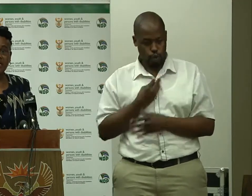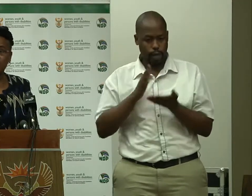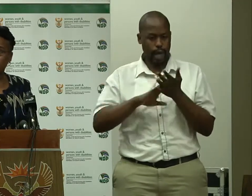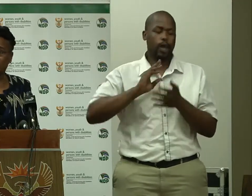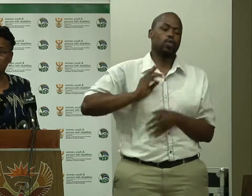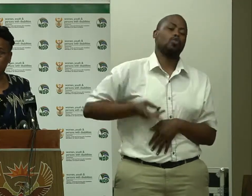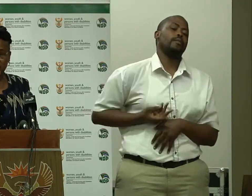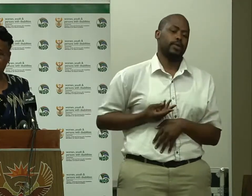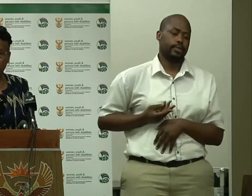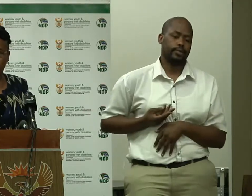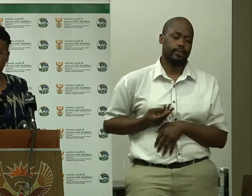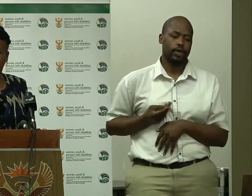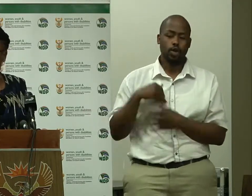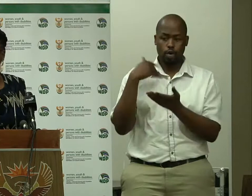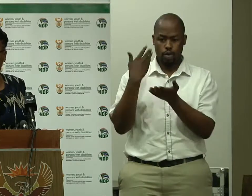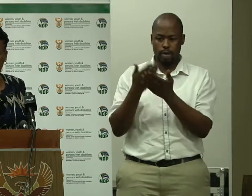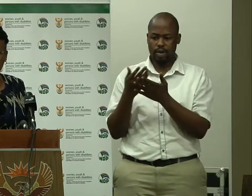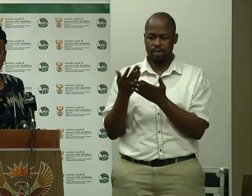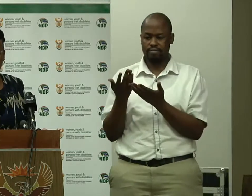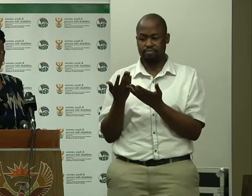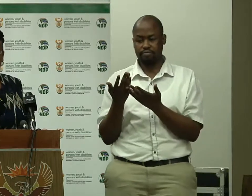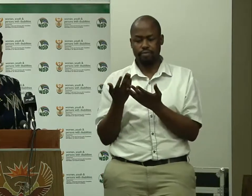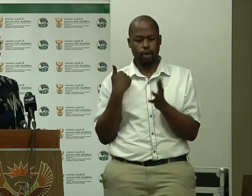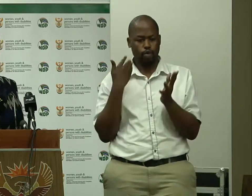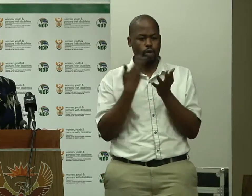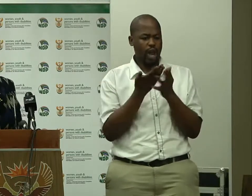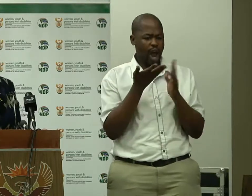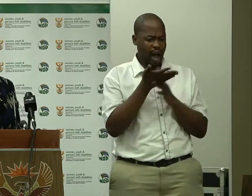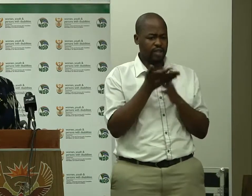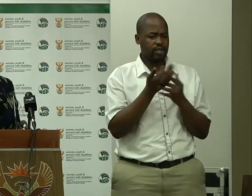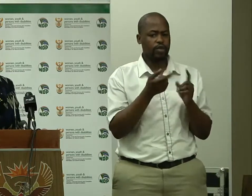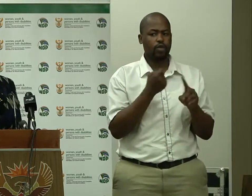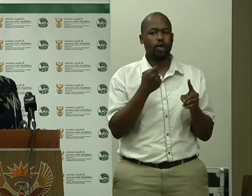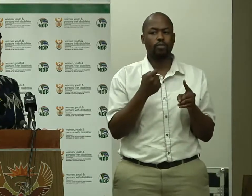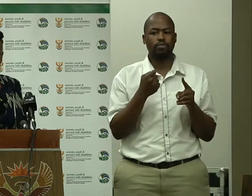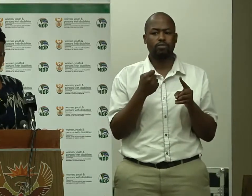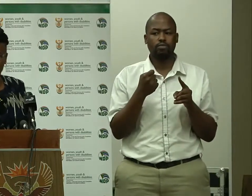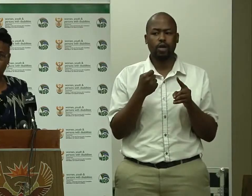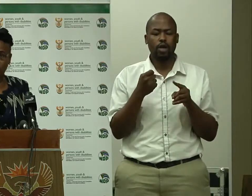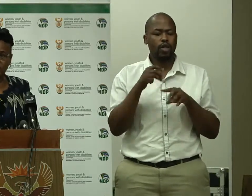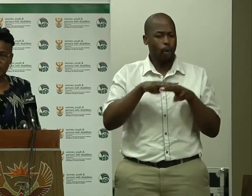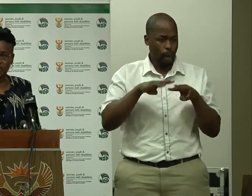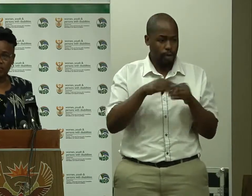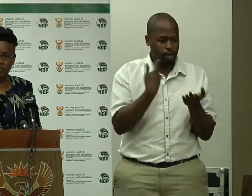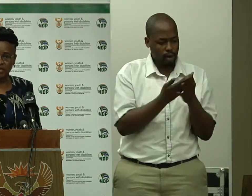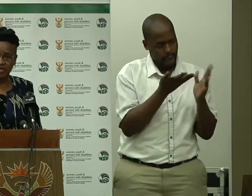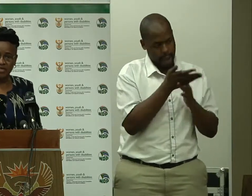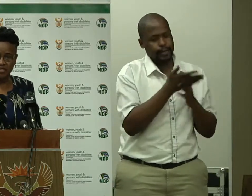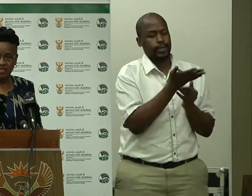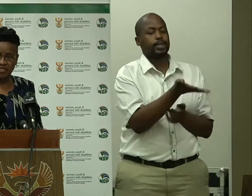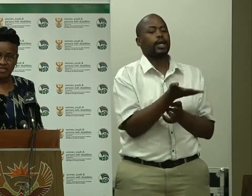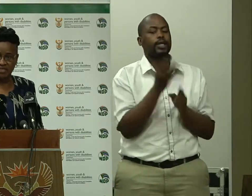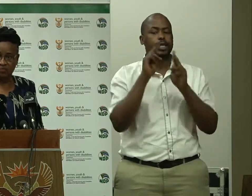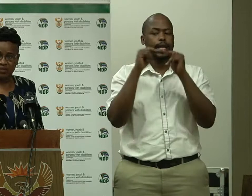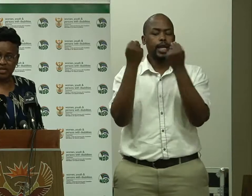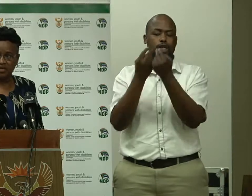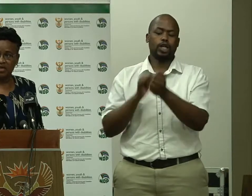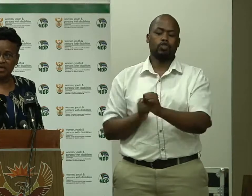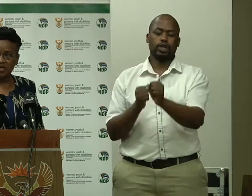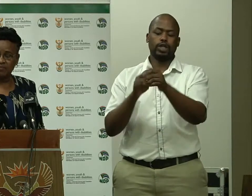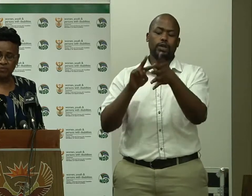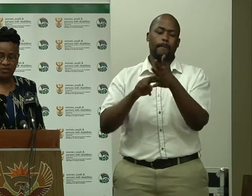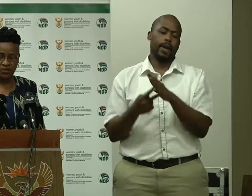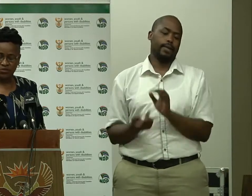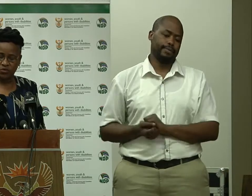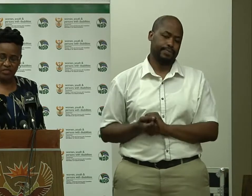women. You can download, because it's accessible from the website. You download the National Strategic Plan,